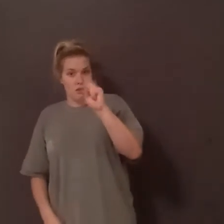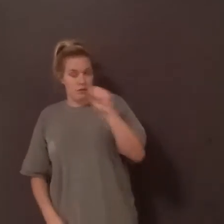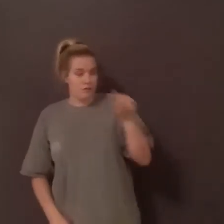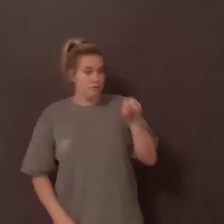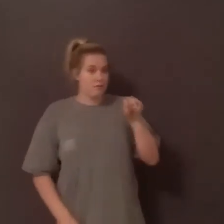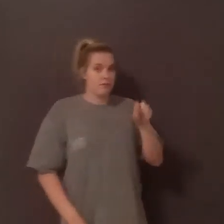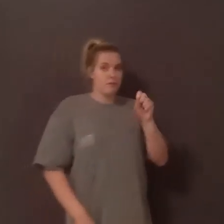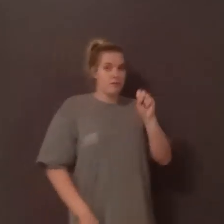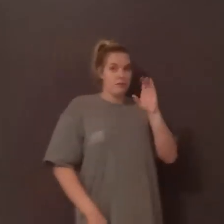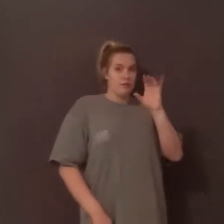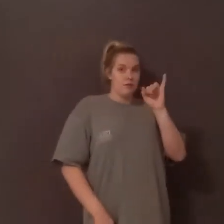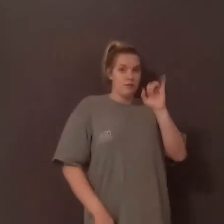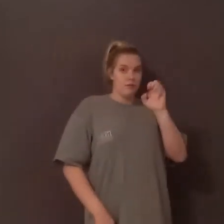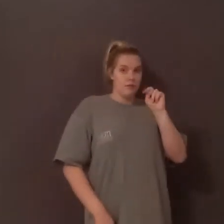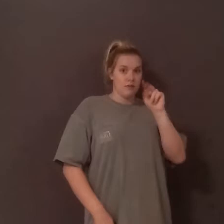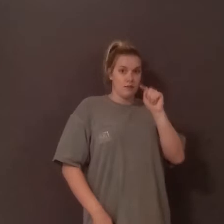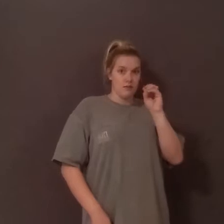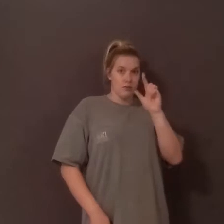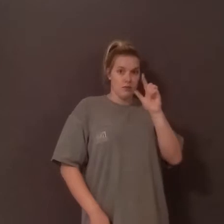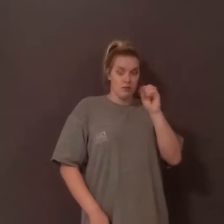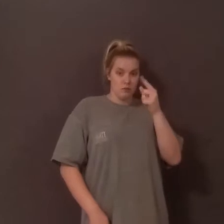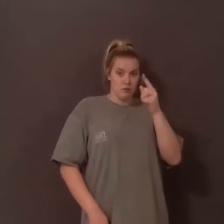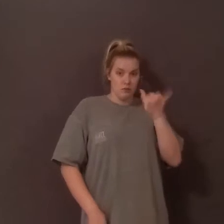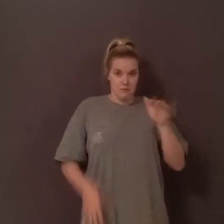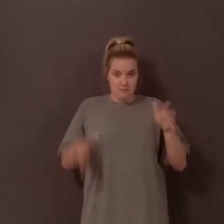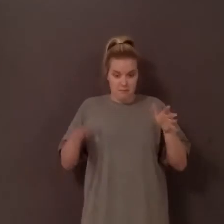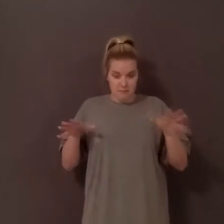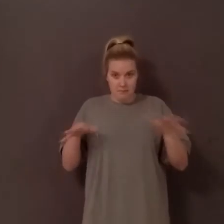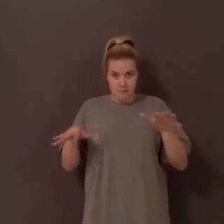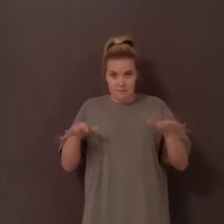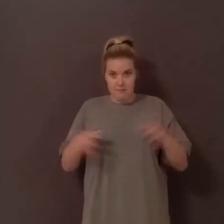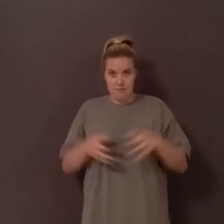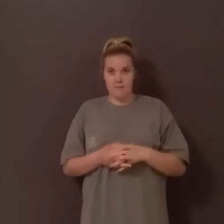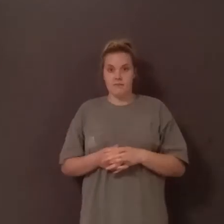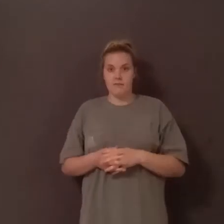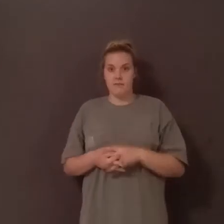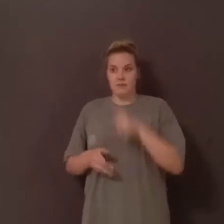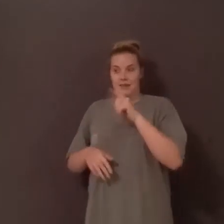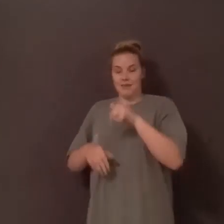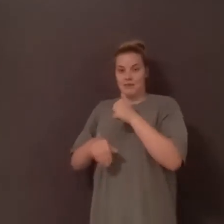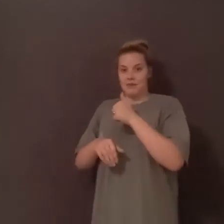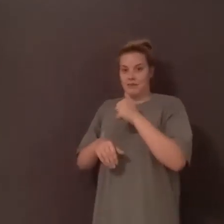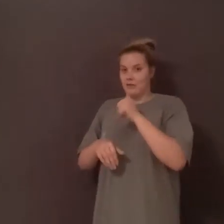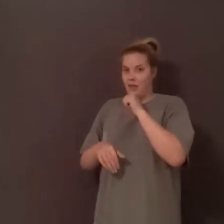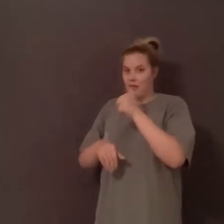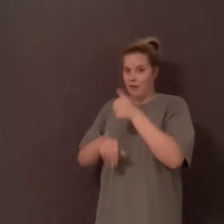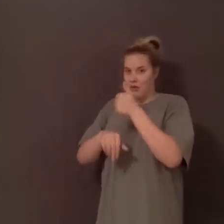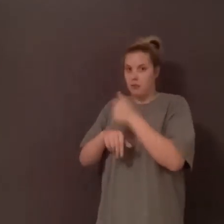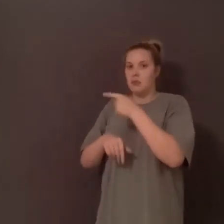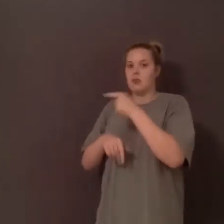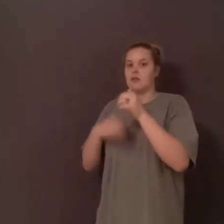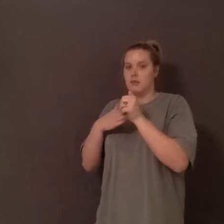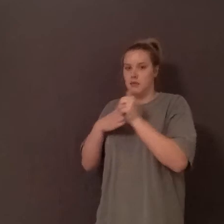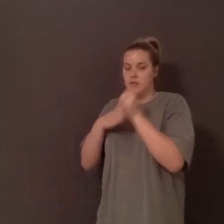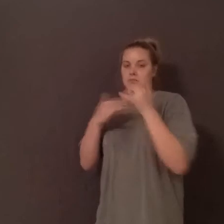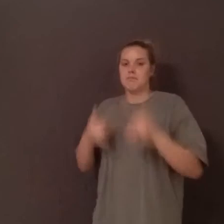1987, following the death of the church's founder, L. Ron Hubbard. In 1992, he spoke to Ted Koppel, the host